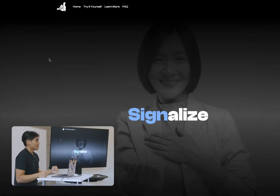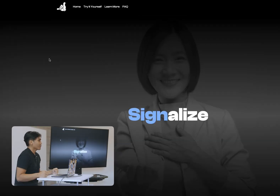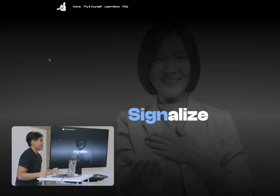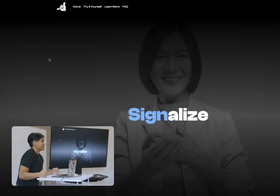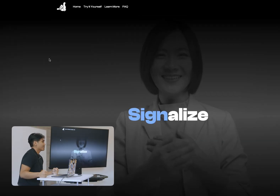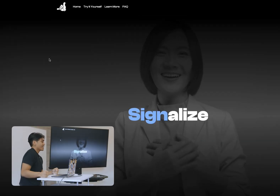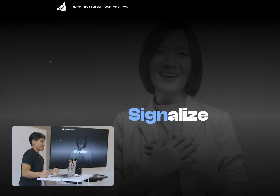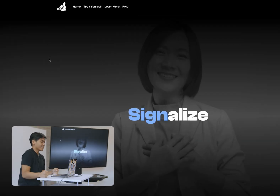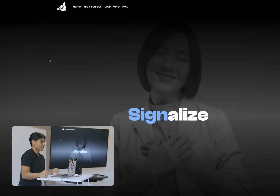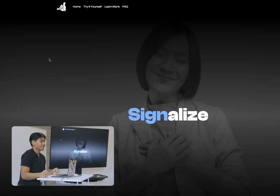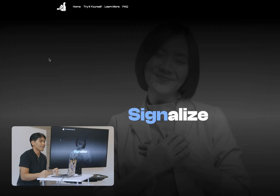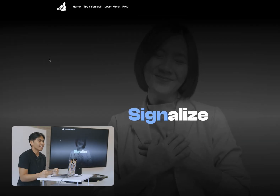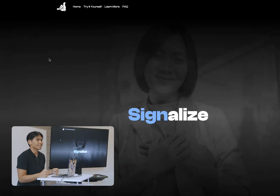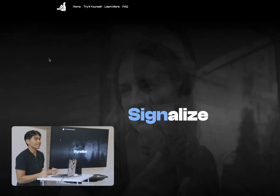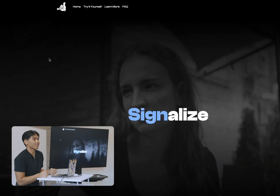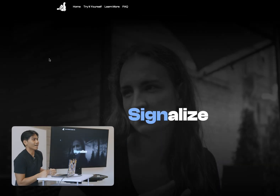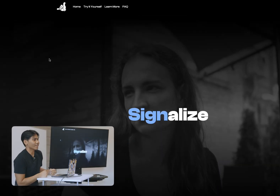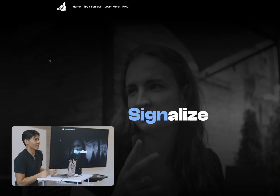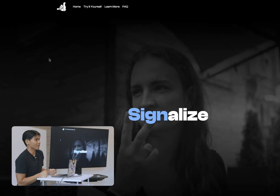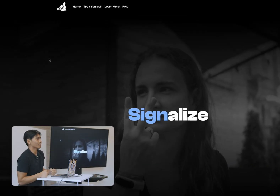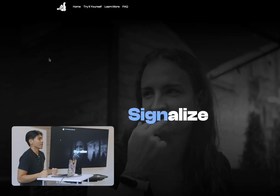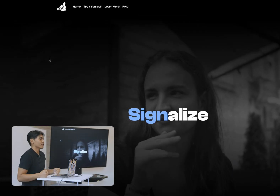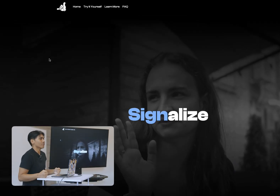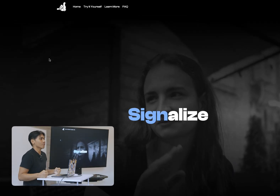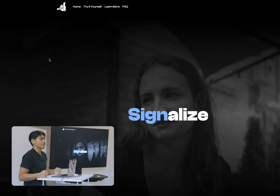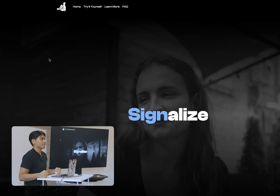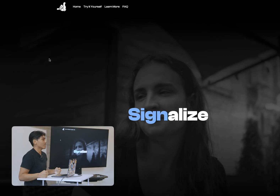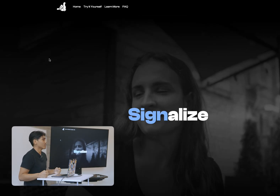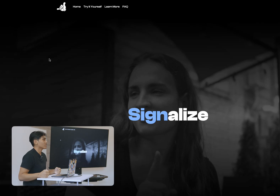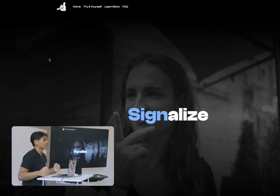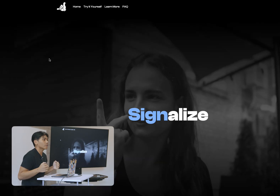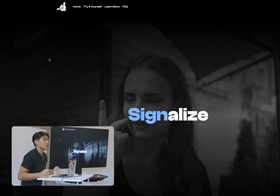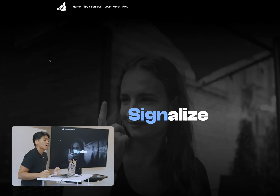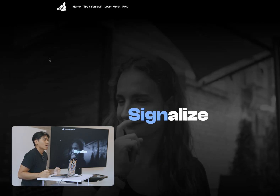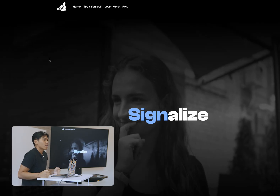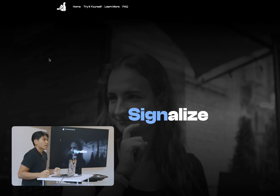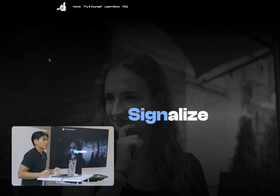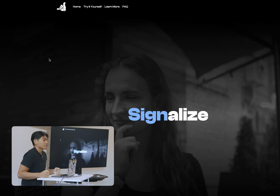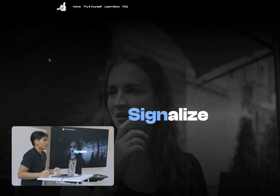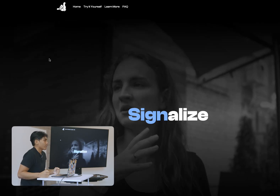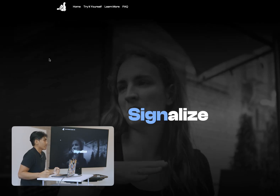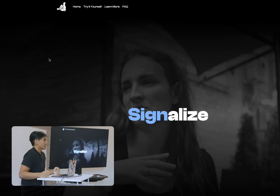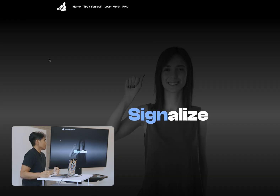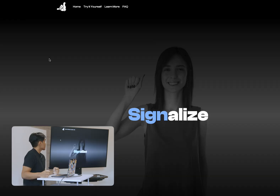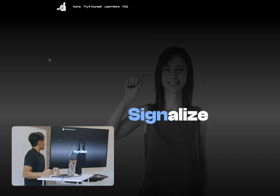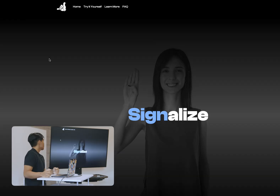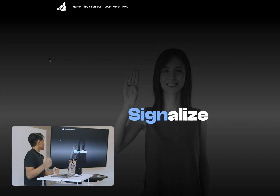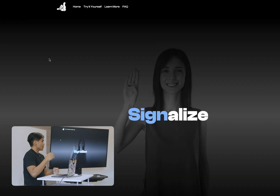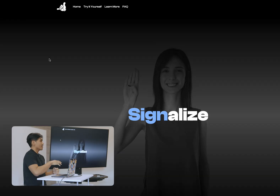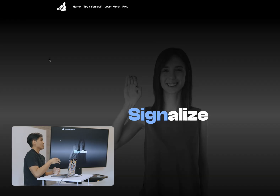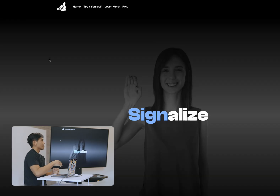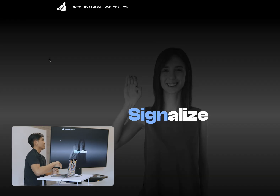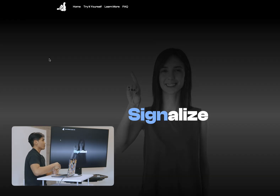All right, good morning, everyone. My name is Dylan, and this is my final project for the semester. Now, instead of having this